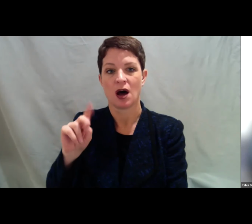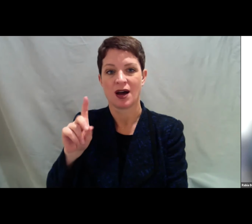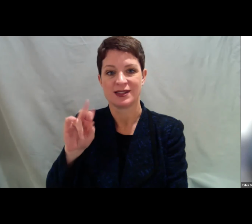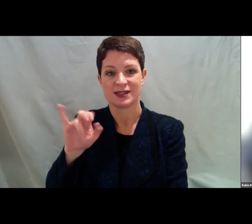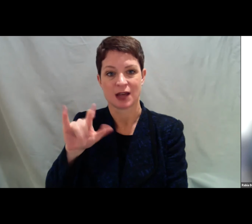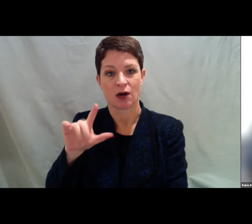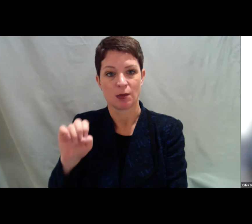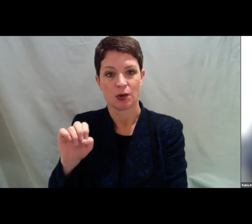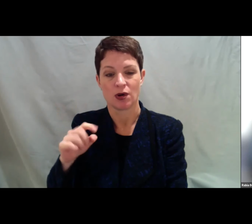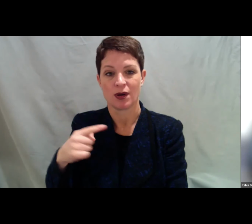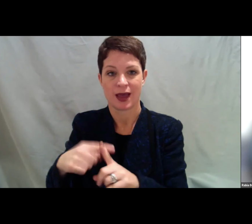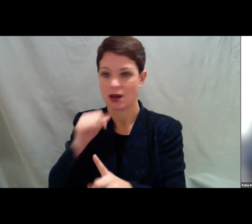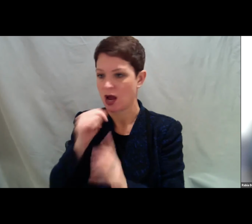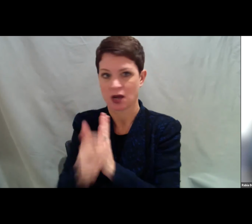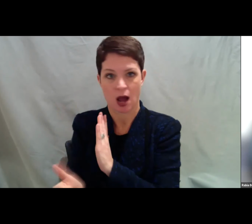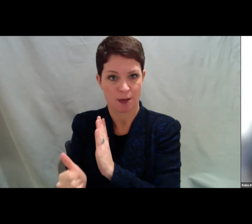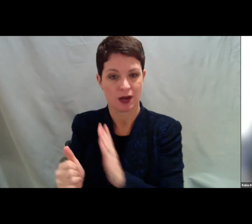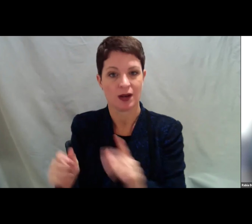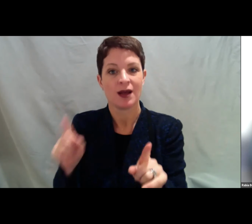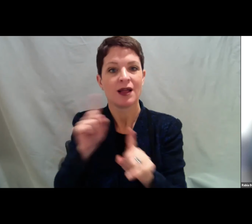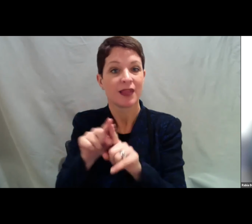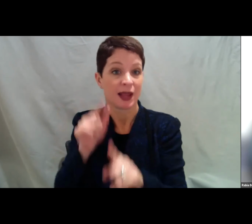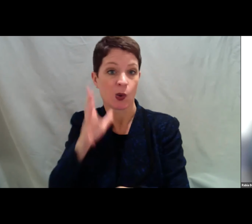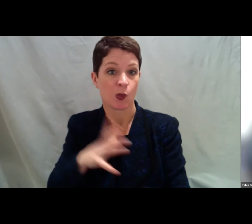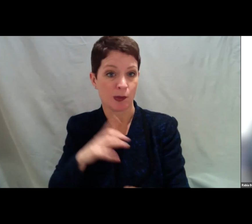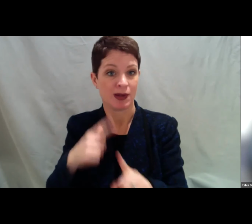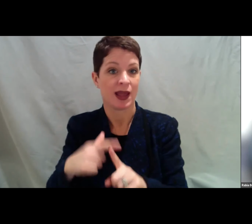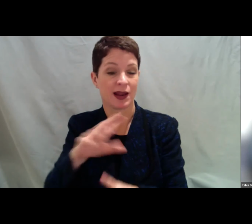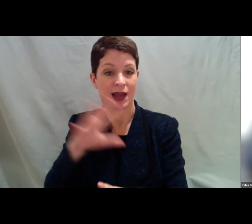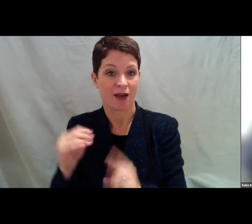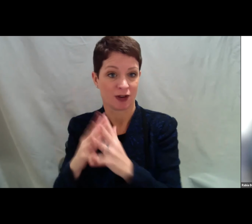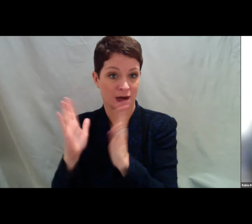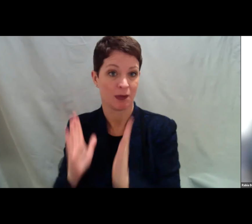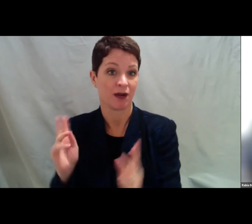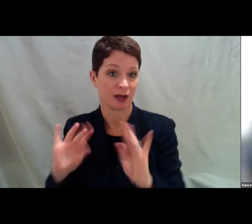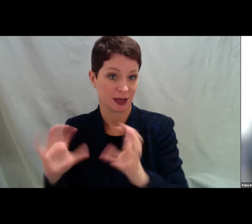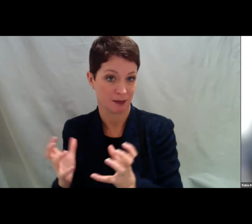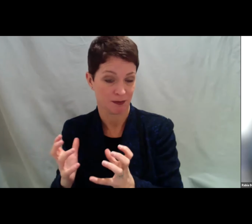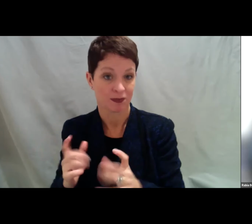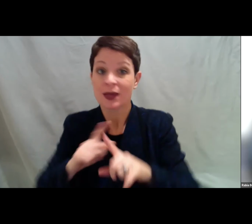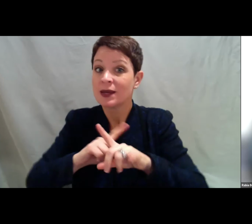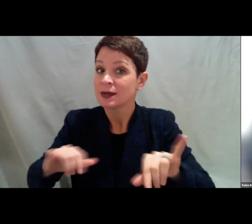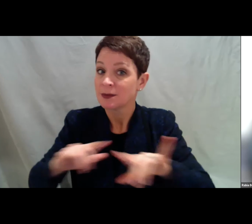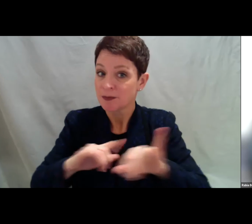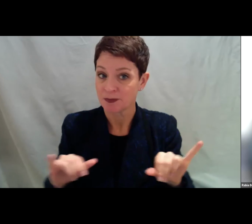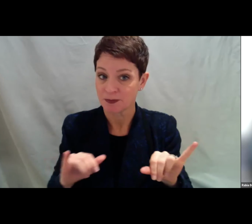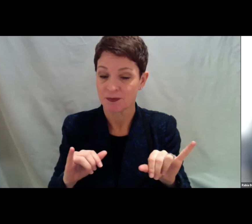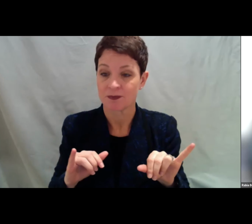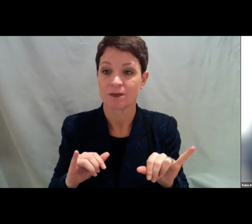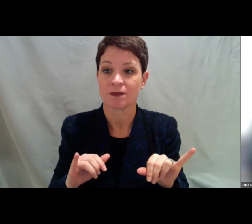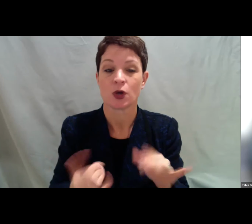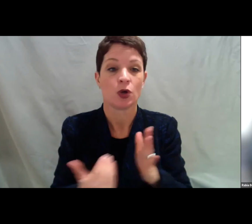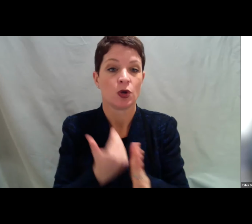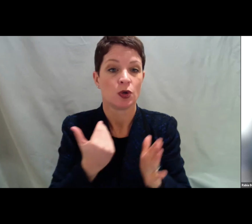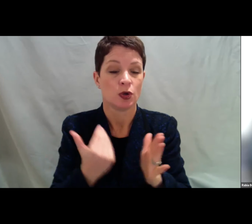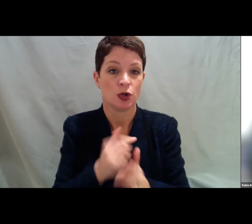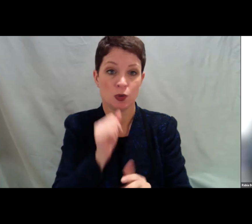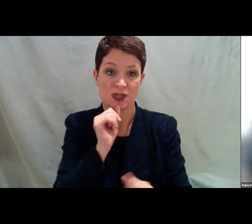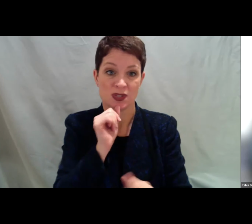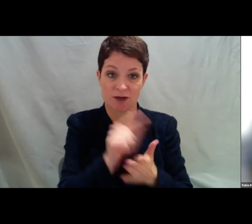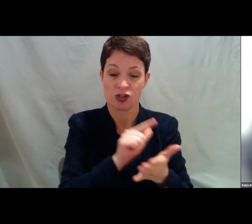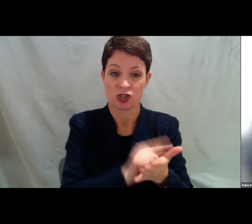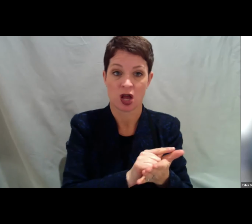and incompetent, such as women and African Americans. Simultaneously, new suffrage laws